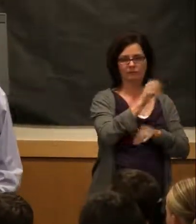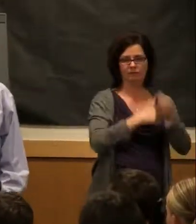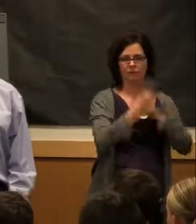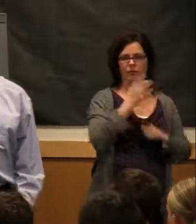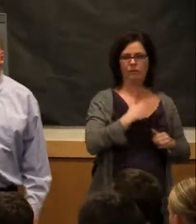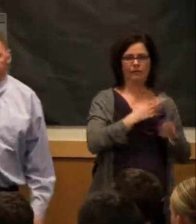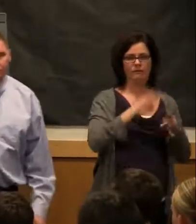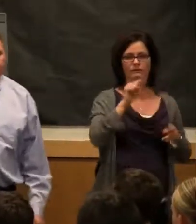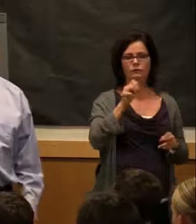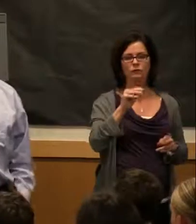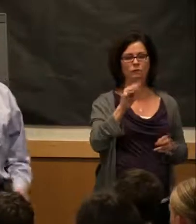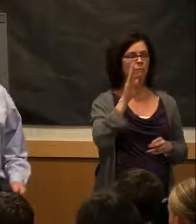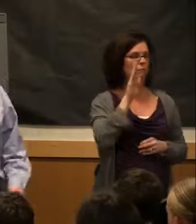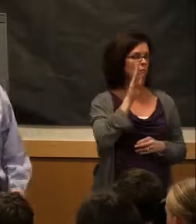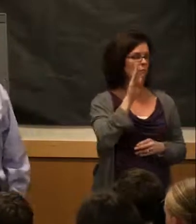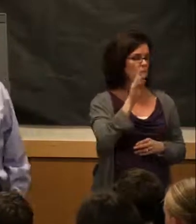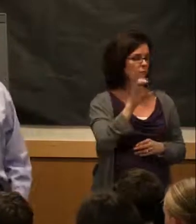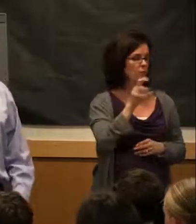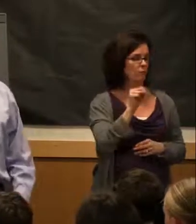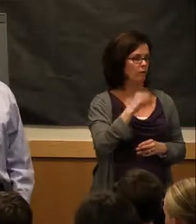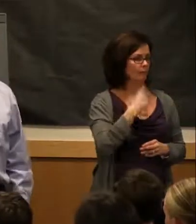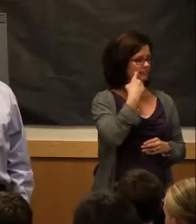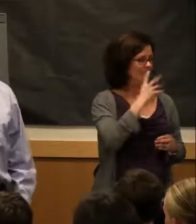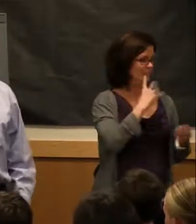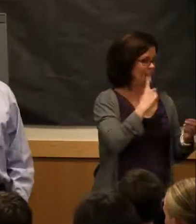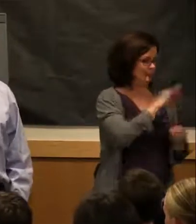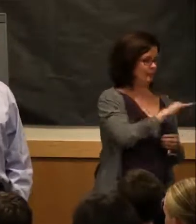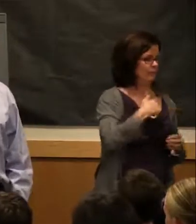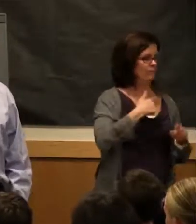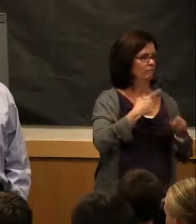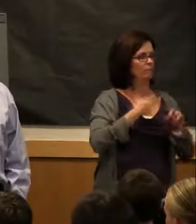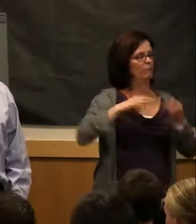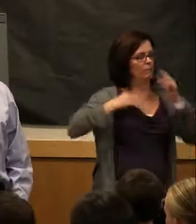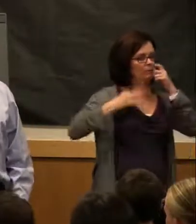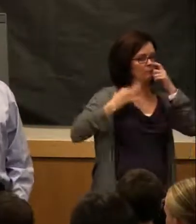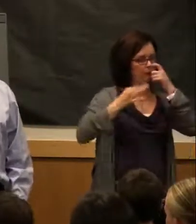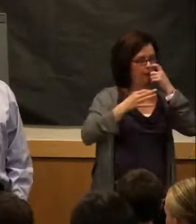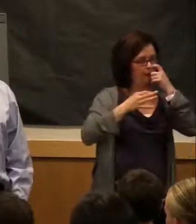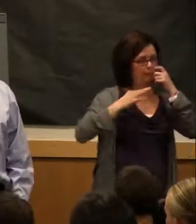As Brent said, I am from Pittsburgh, Pennsylvania, the area.